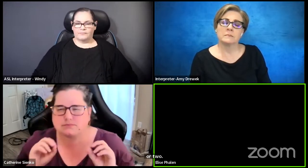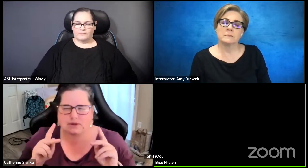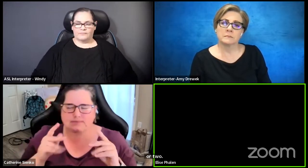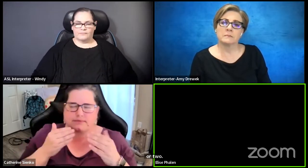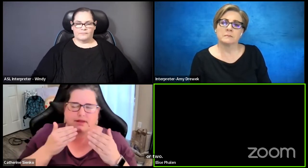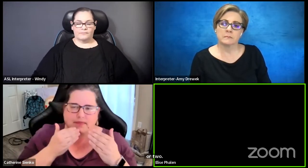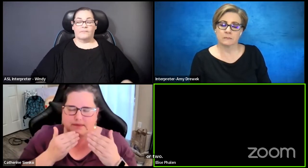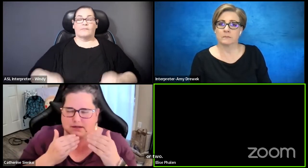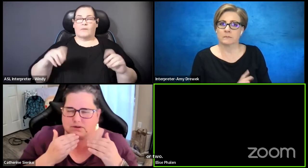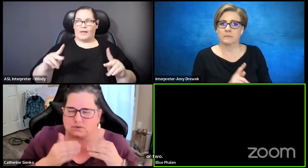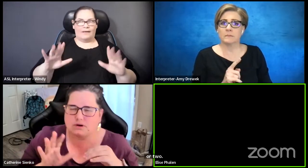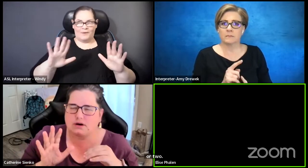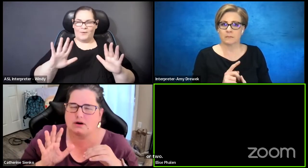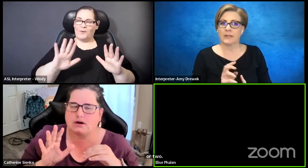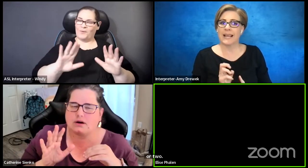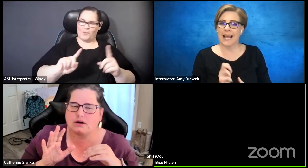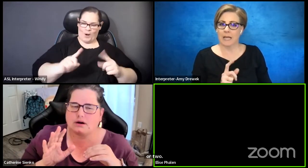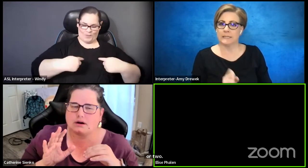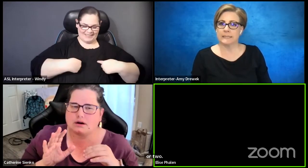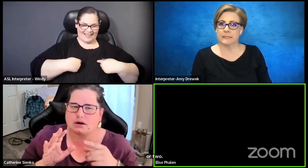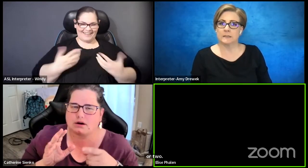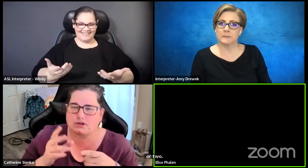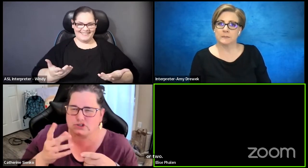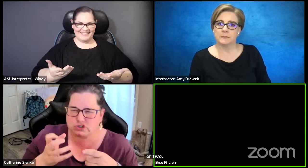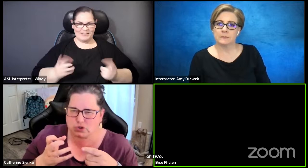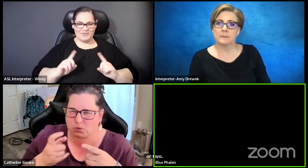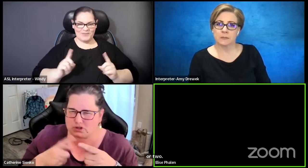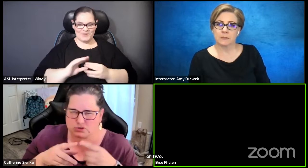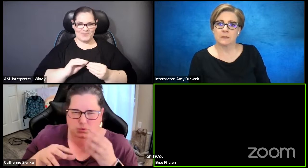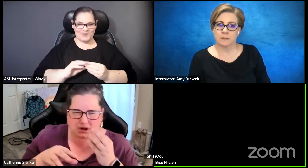So, where were we?